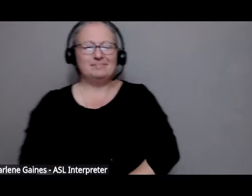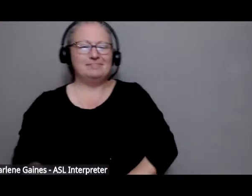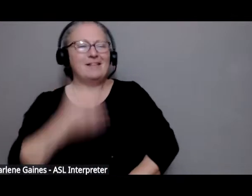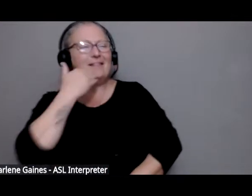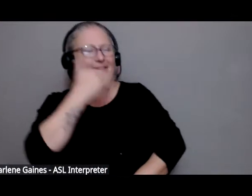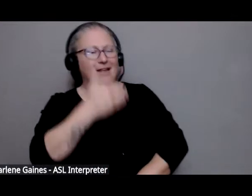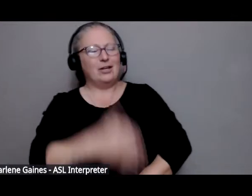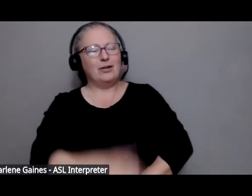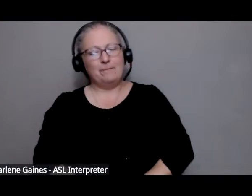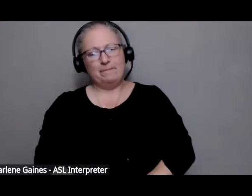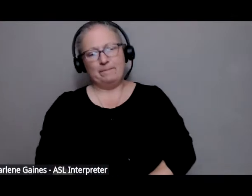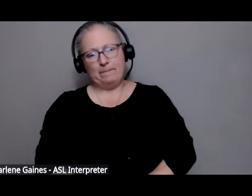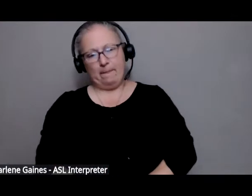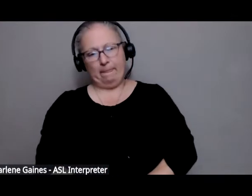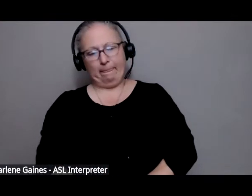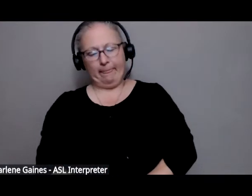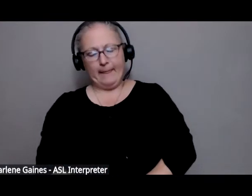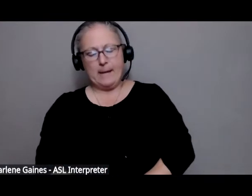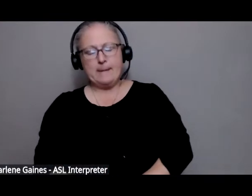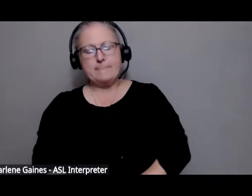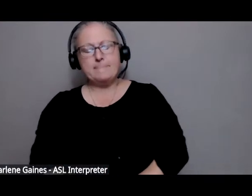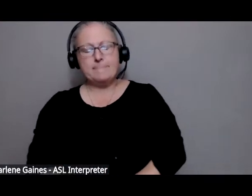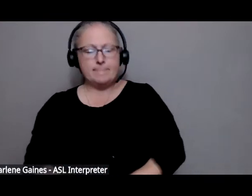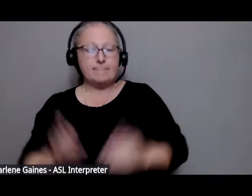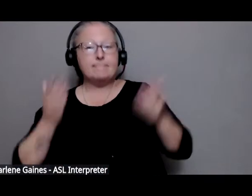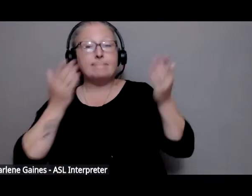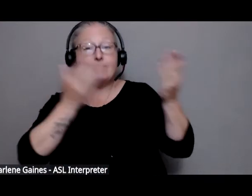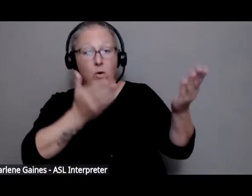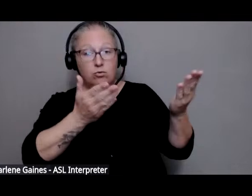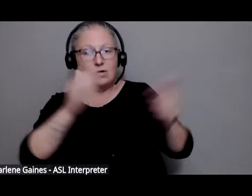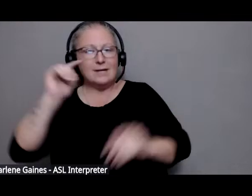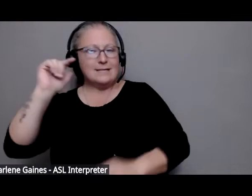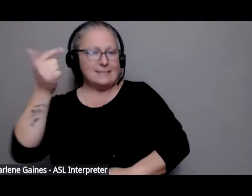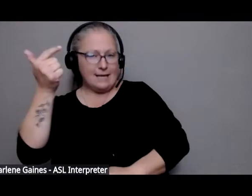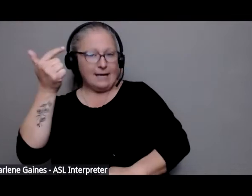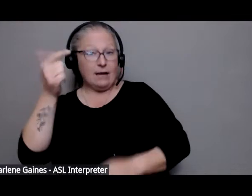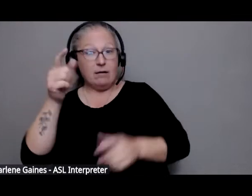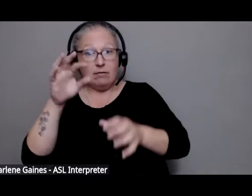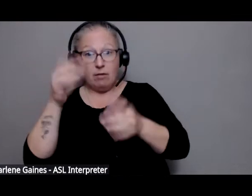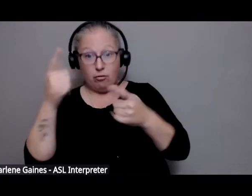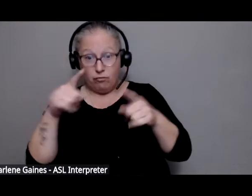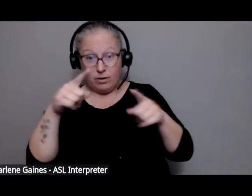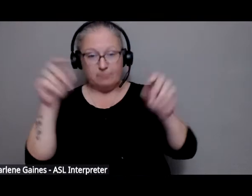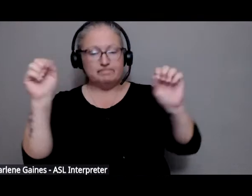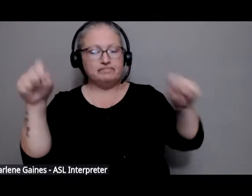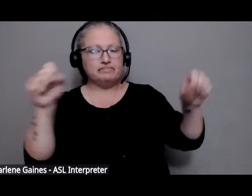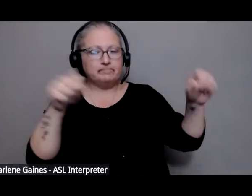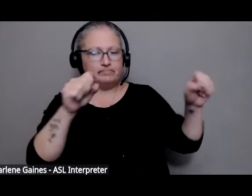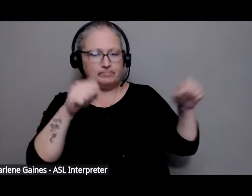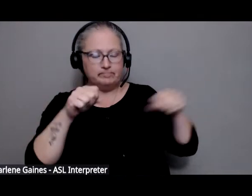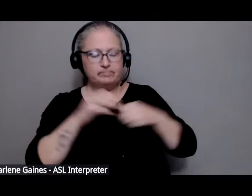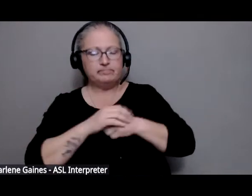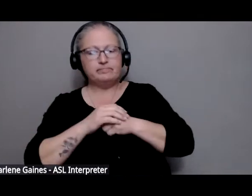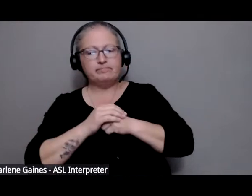sir. Yep. Okay, we've got a motion and a second. All in favor? Aye. Aye. Aye.